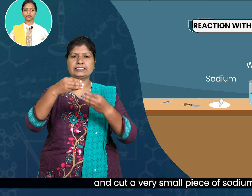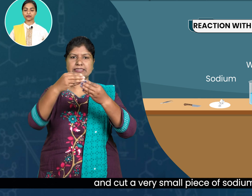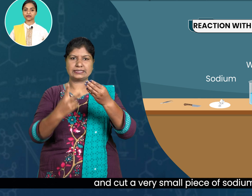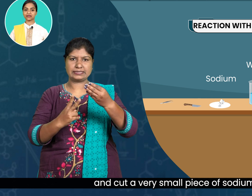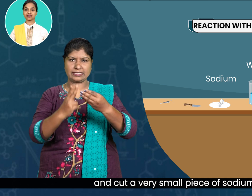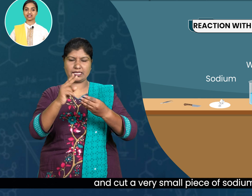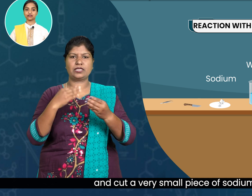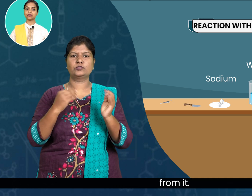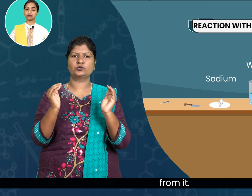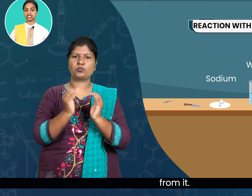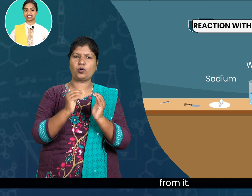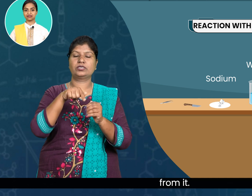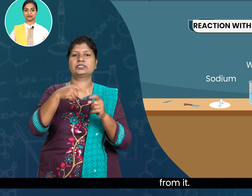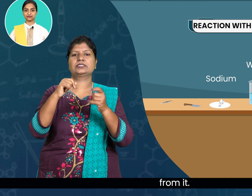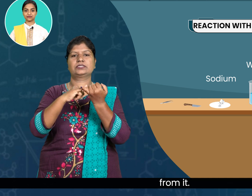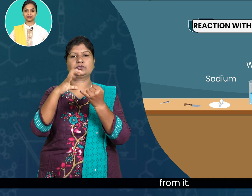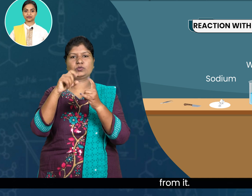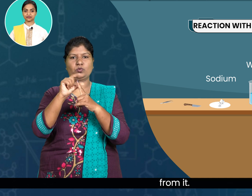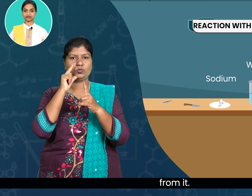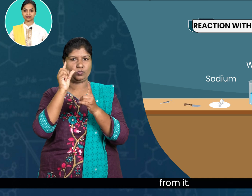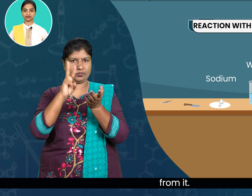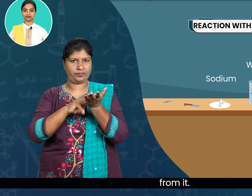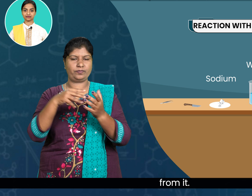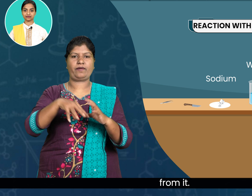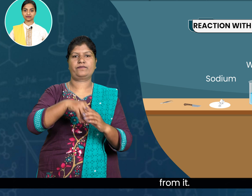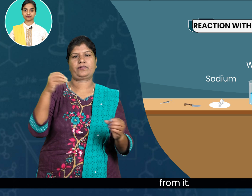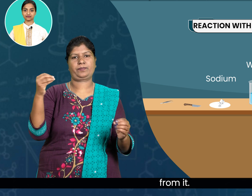sodium from it.